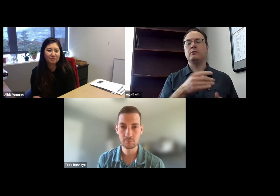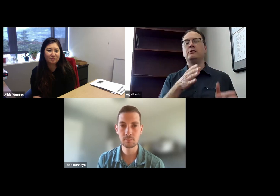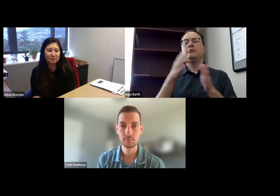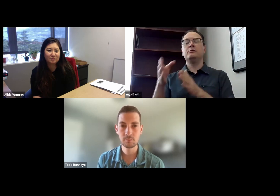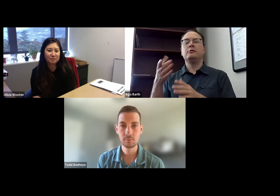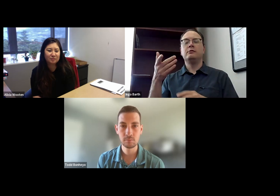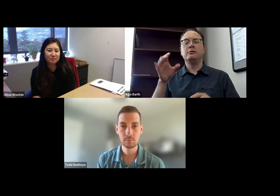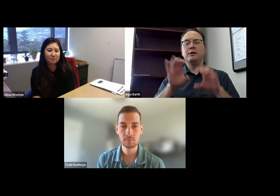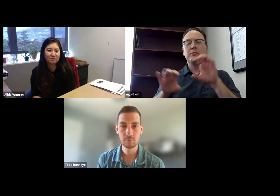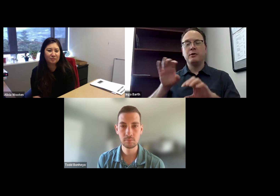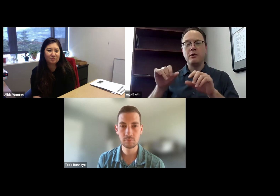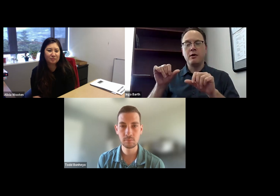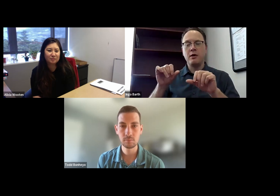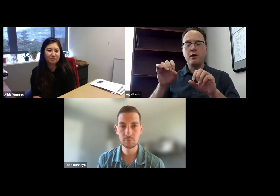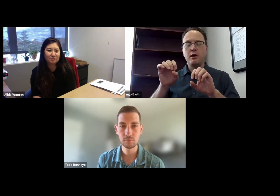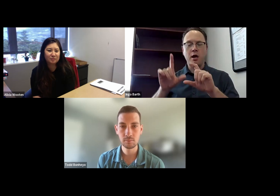And